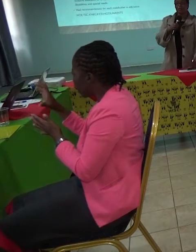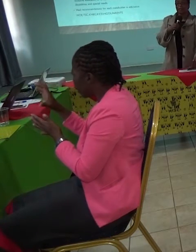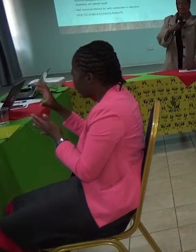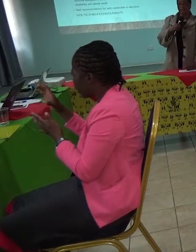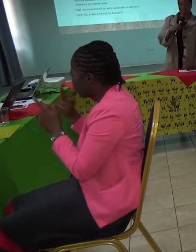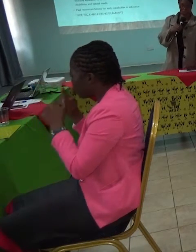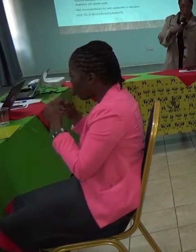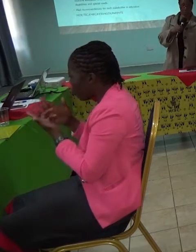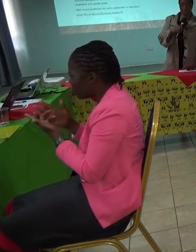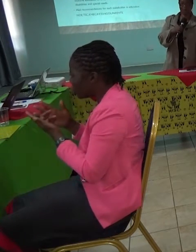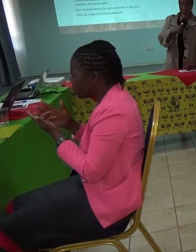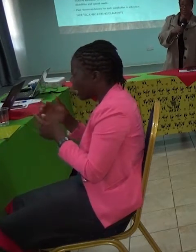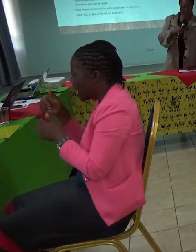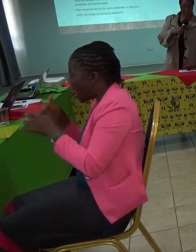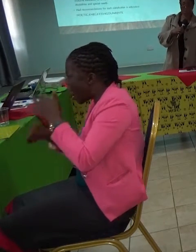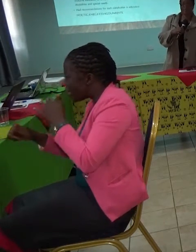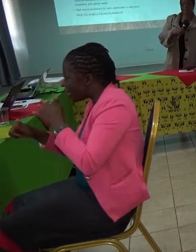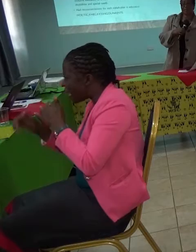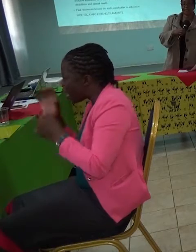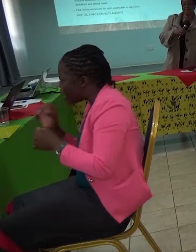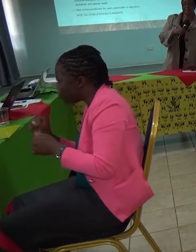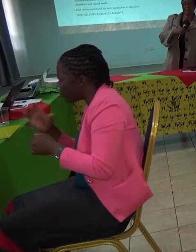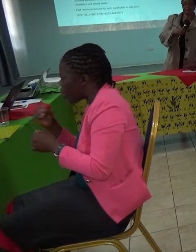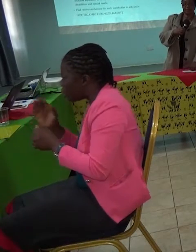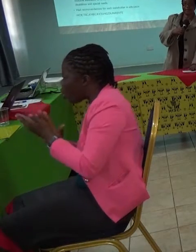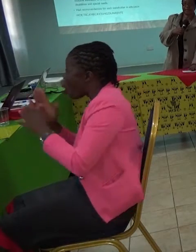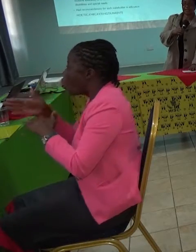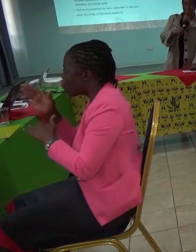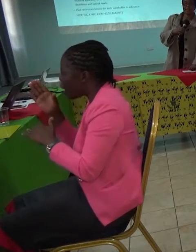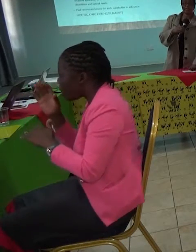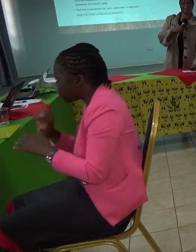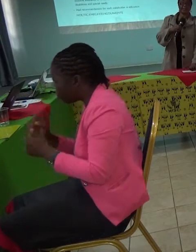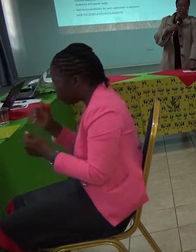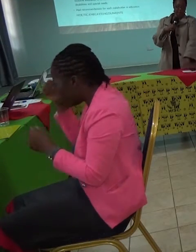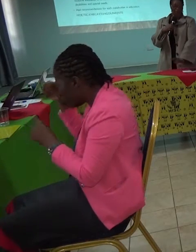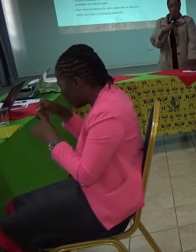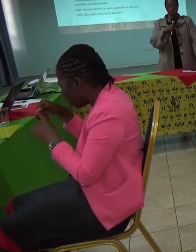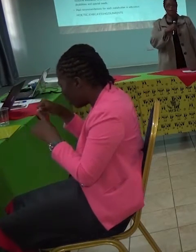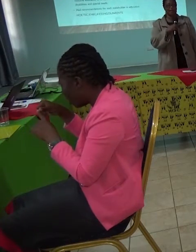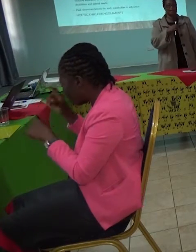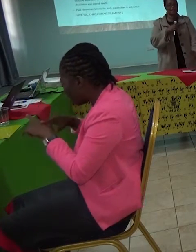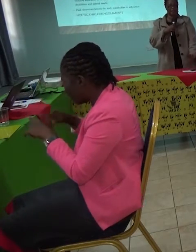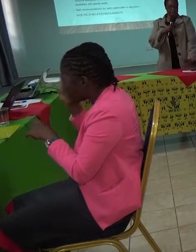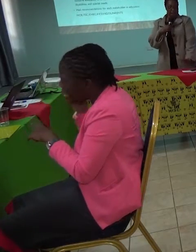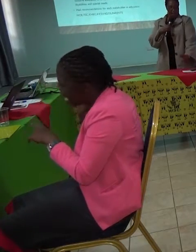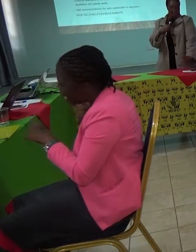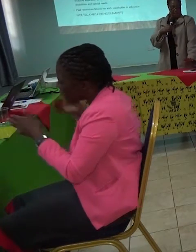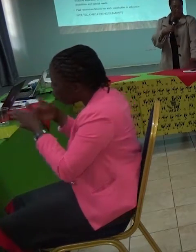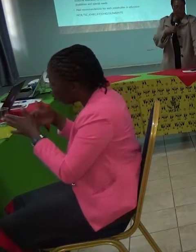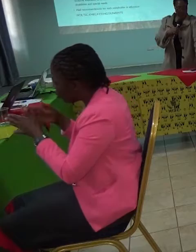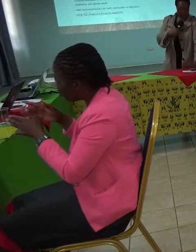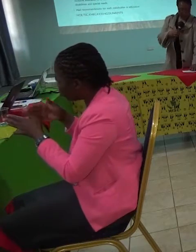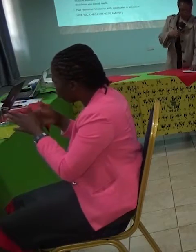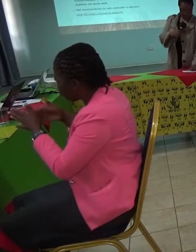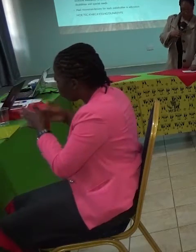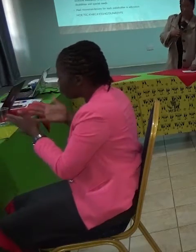shall have with NEC, especially needs educators, because I'm still asking myself, when my child is gifted and talented and wants to do class 8,